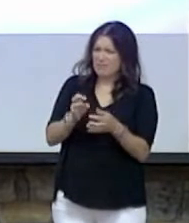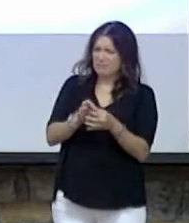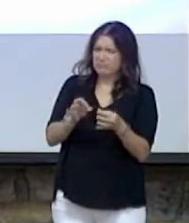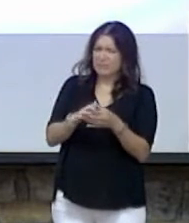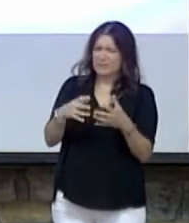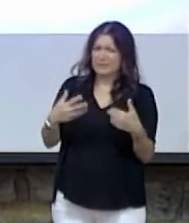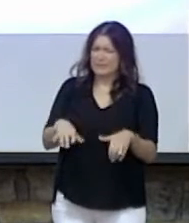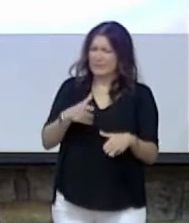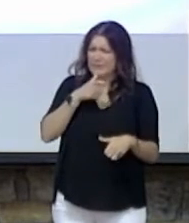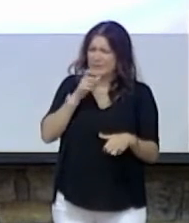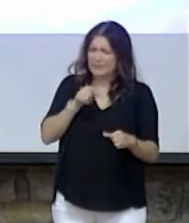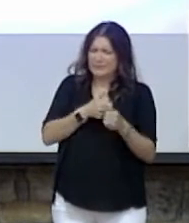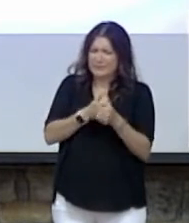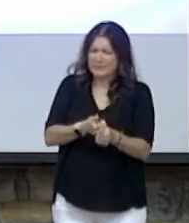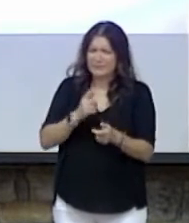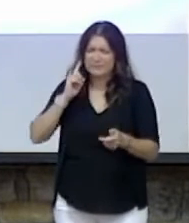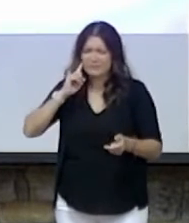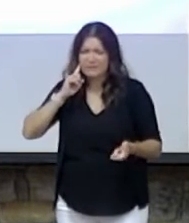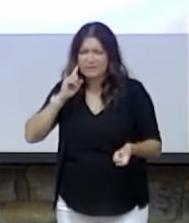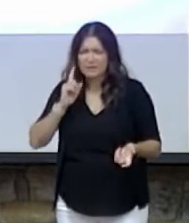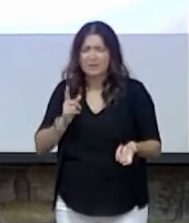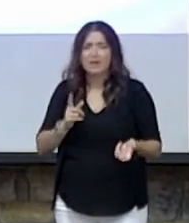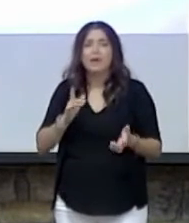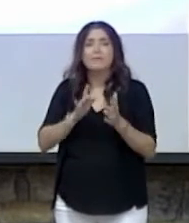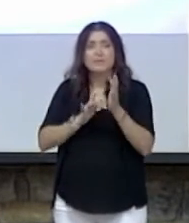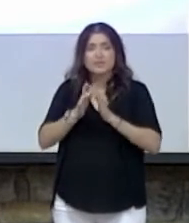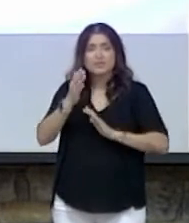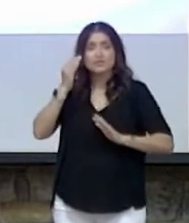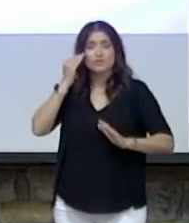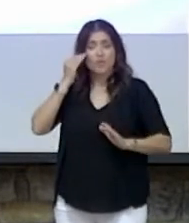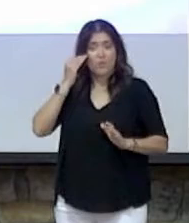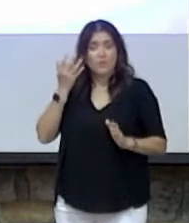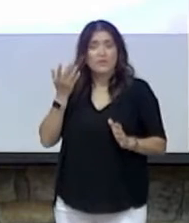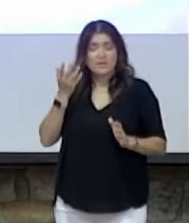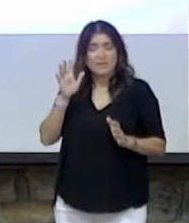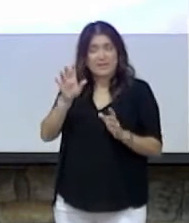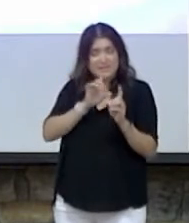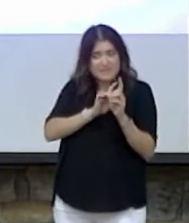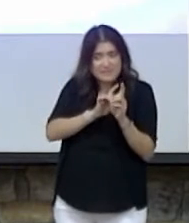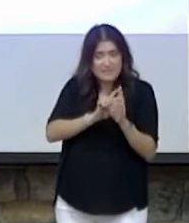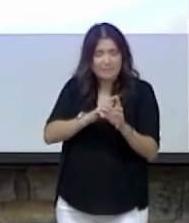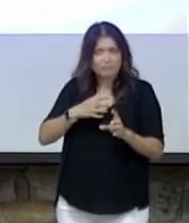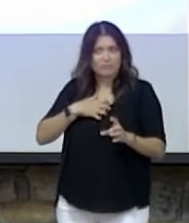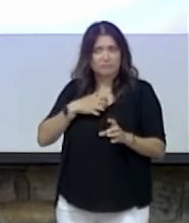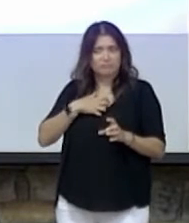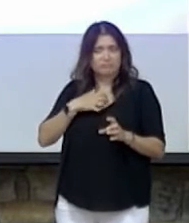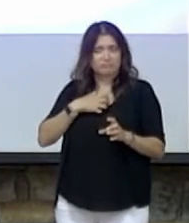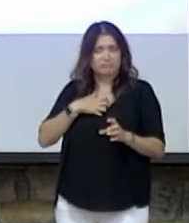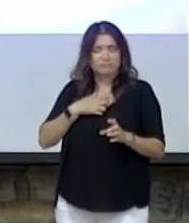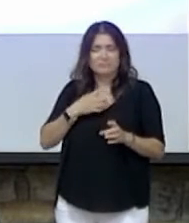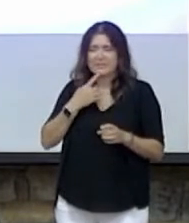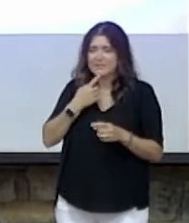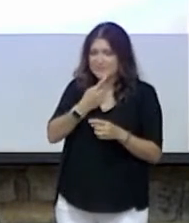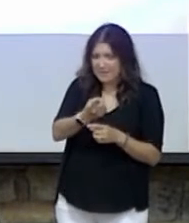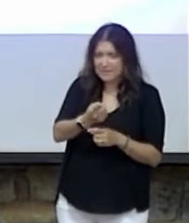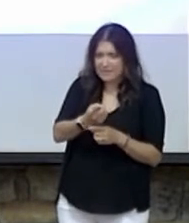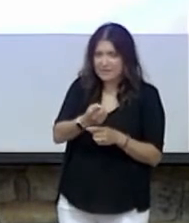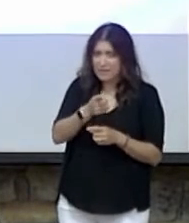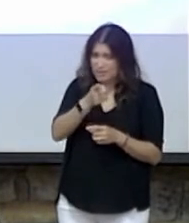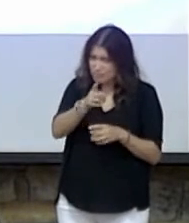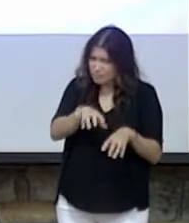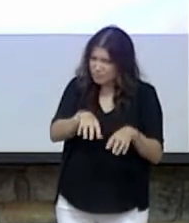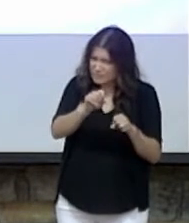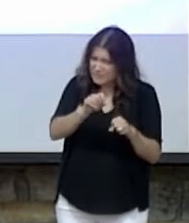can listen to it? But Jesus, knowing in himself that his disciples were grumbling about this, said to them, do you